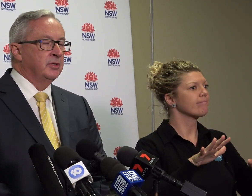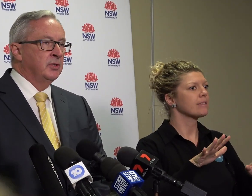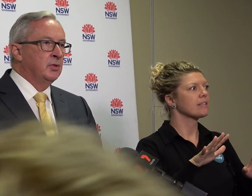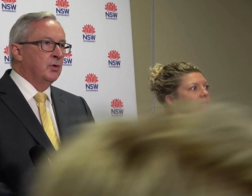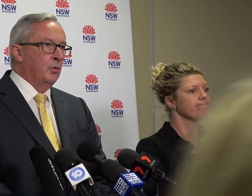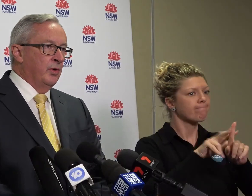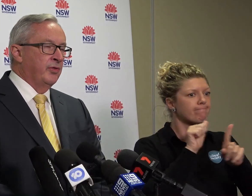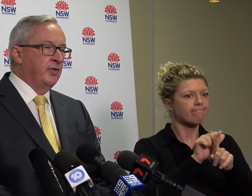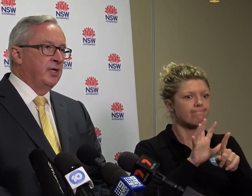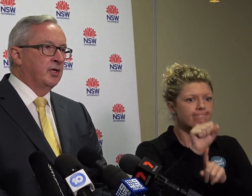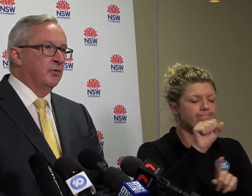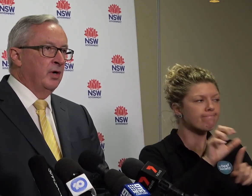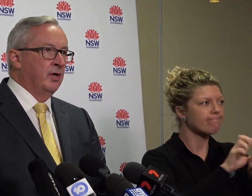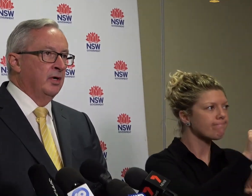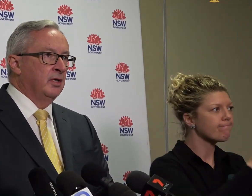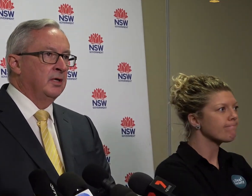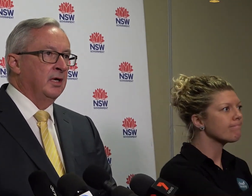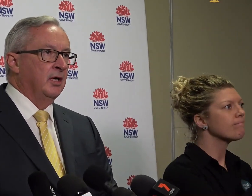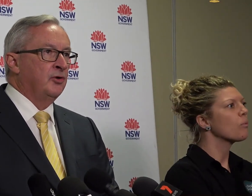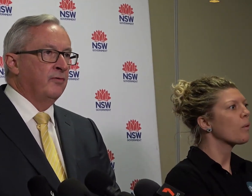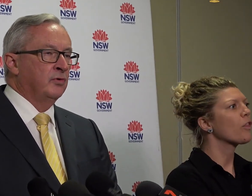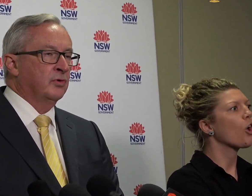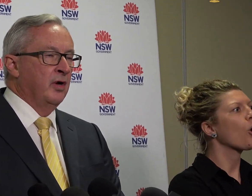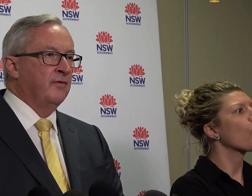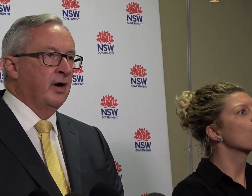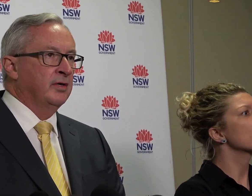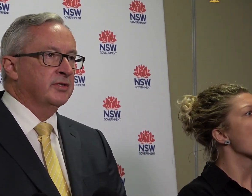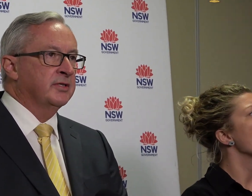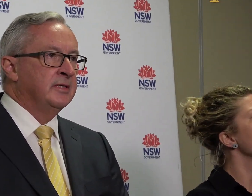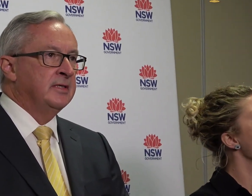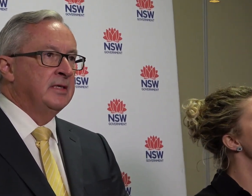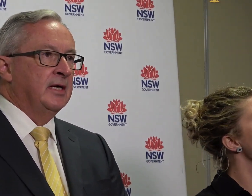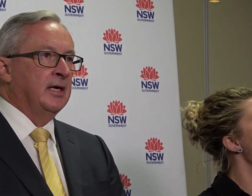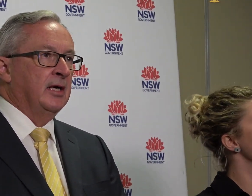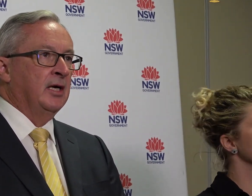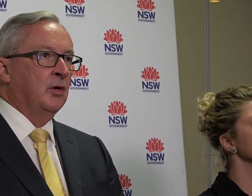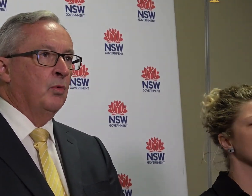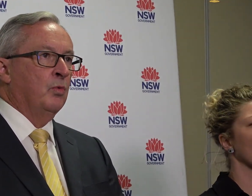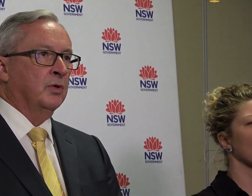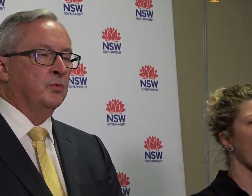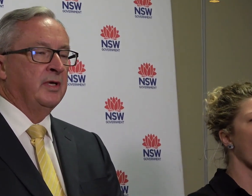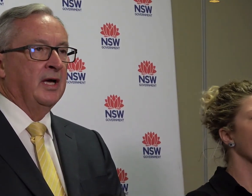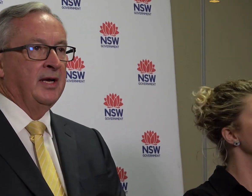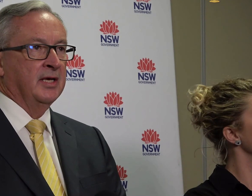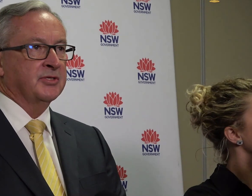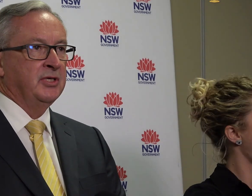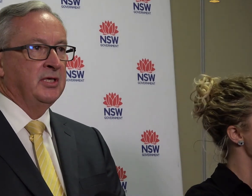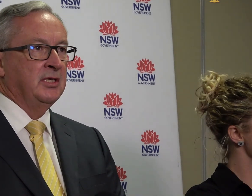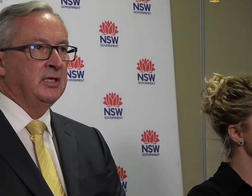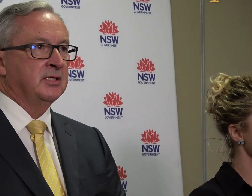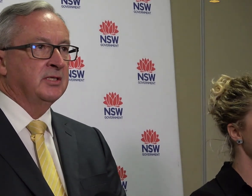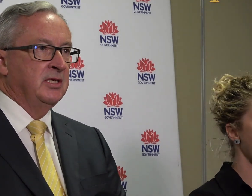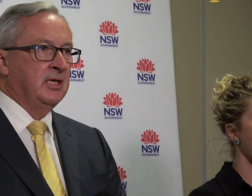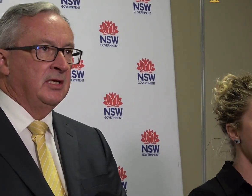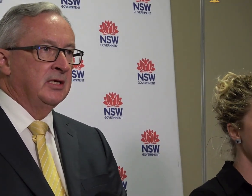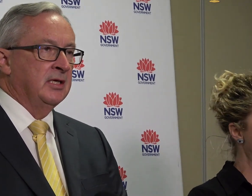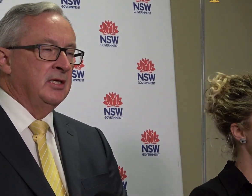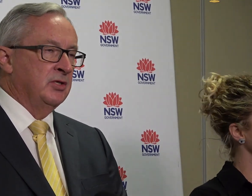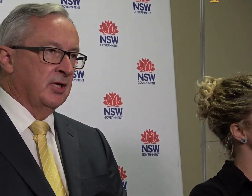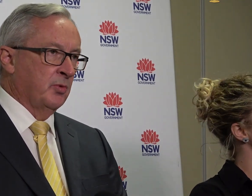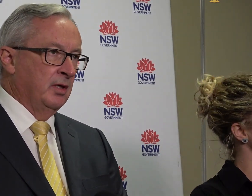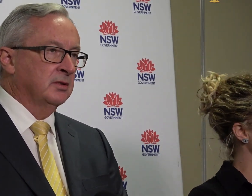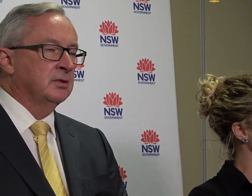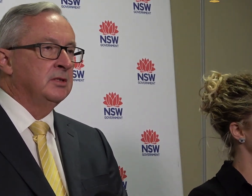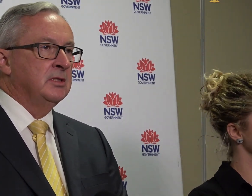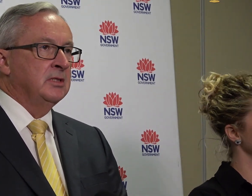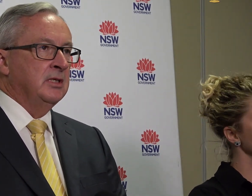diagnosed with the novel coronavirus. What we are now seeing in Sydney,